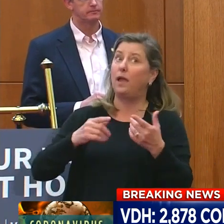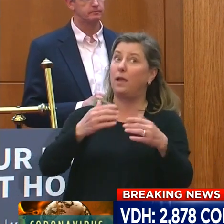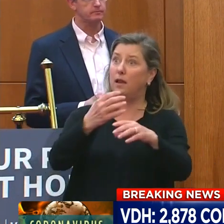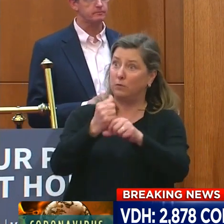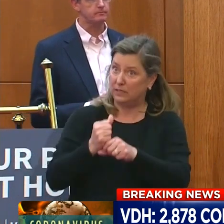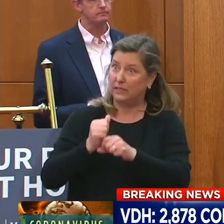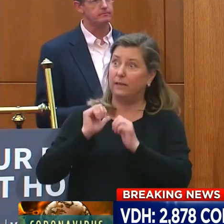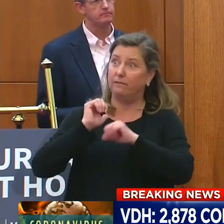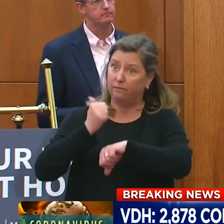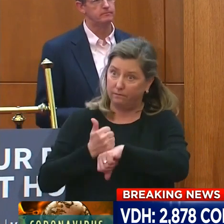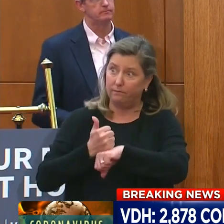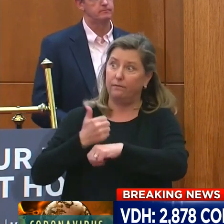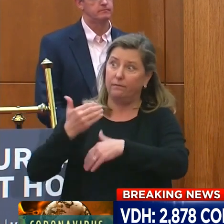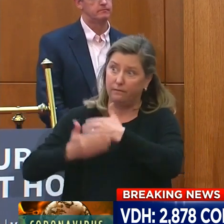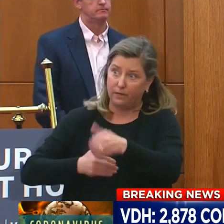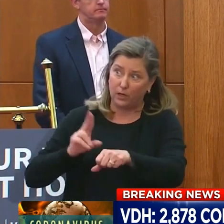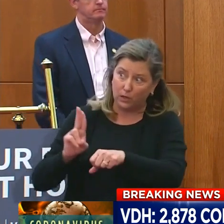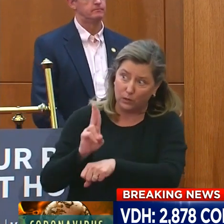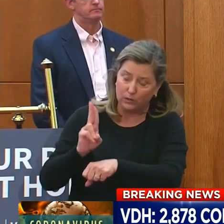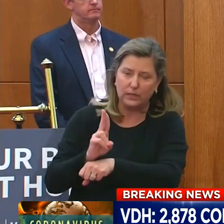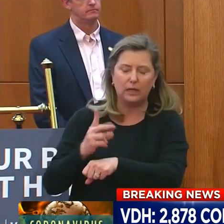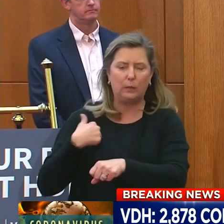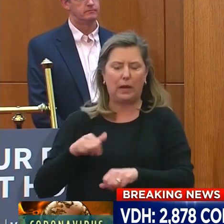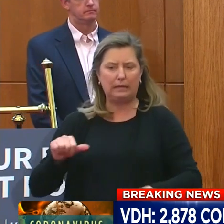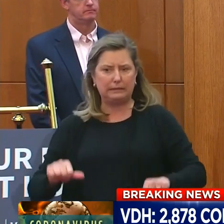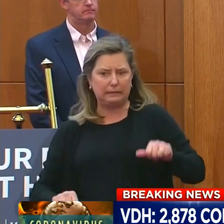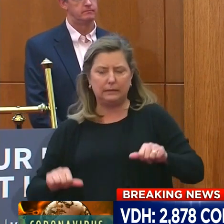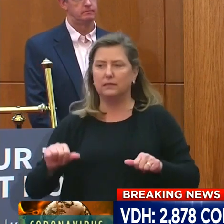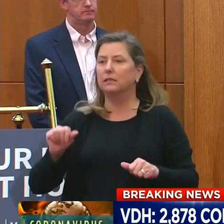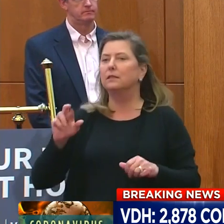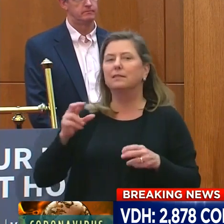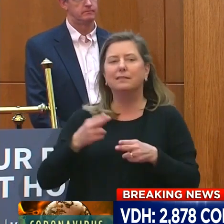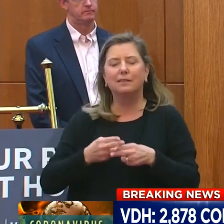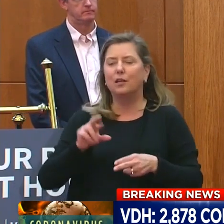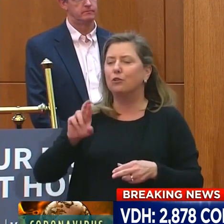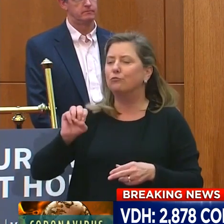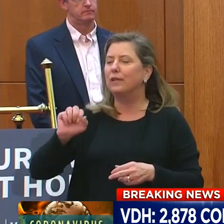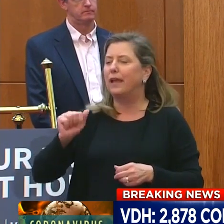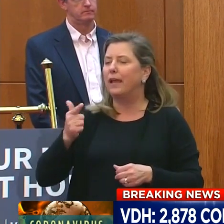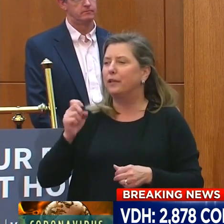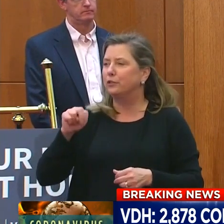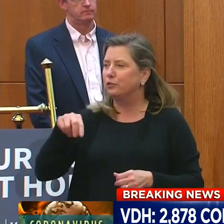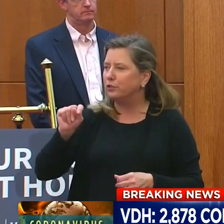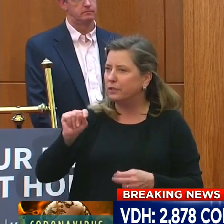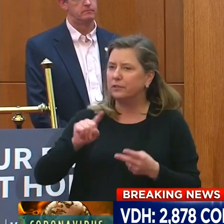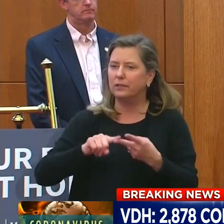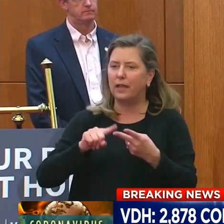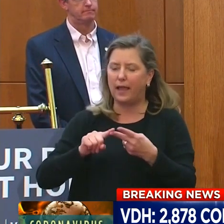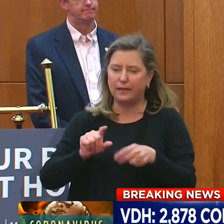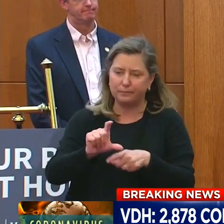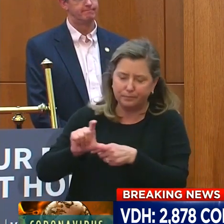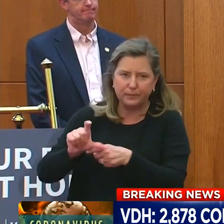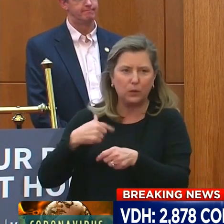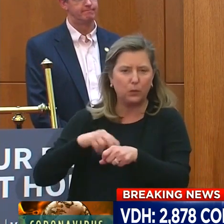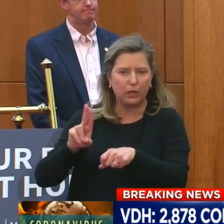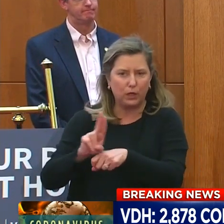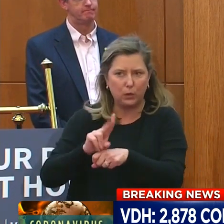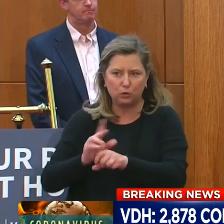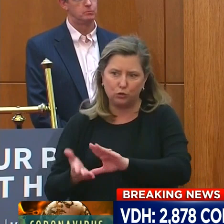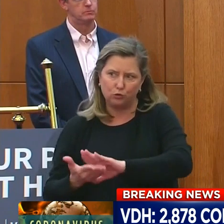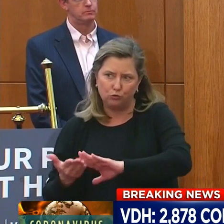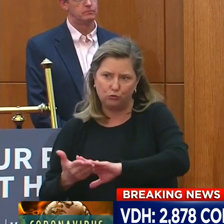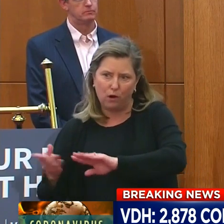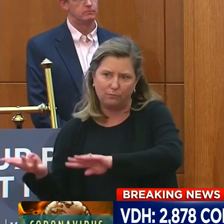we are struggling with is that the reagents and the cassettes that are needed to run